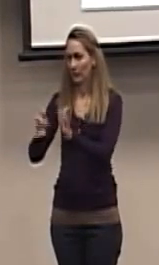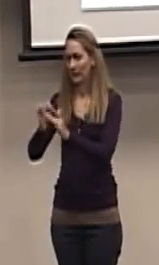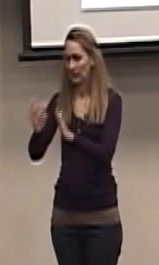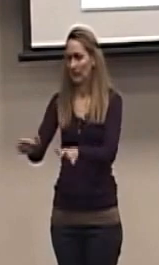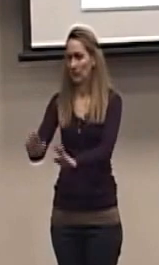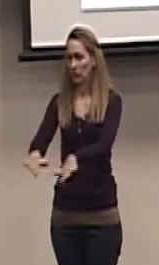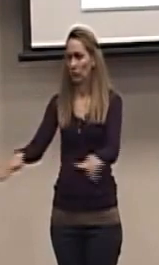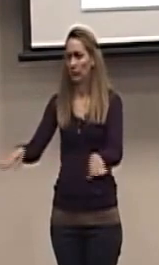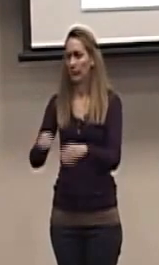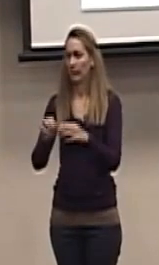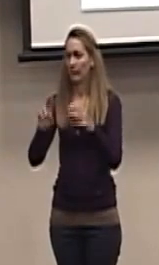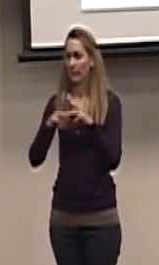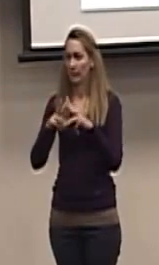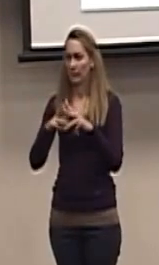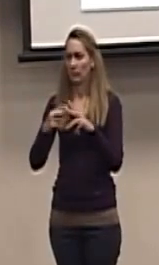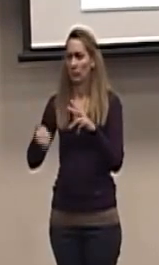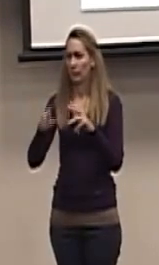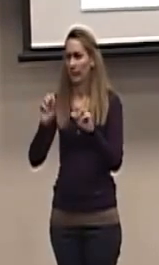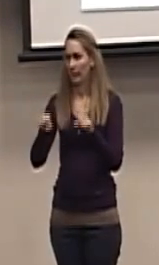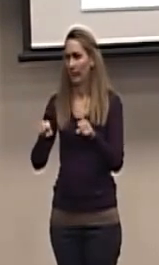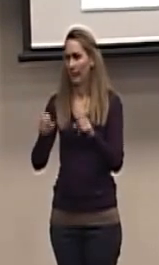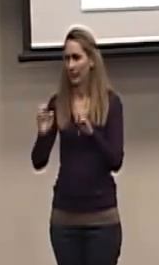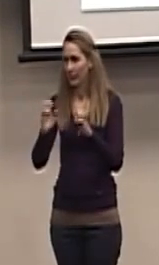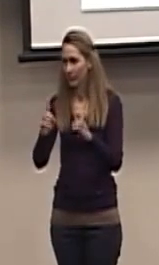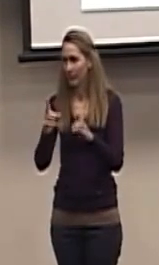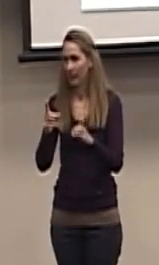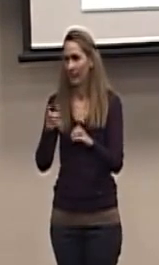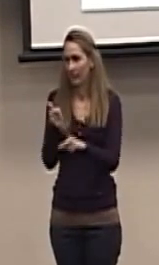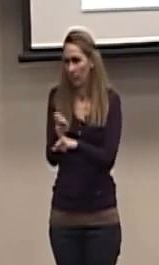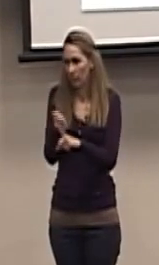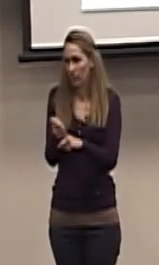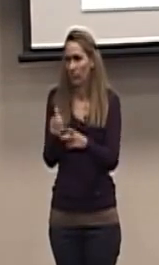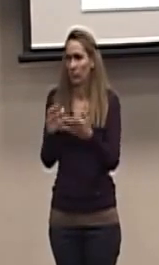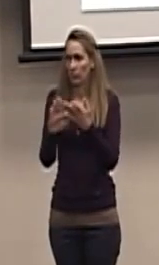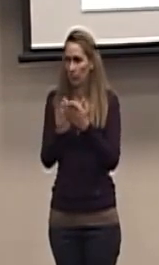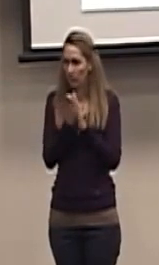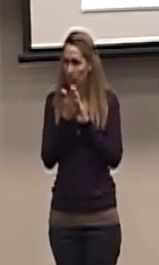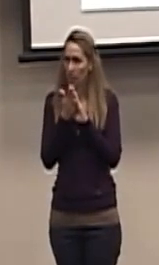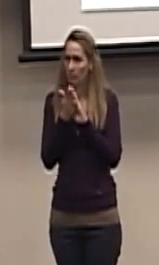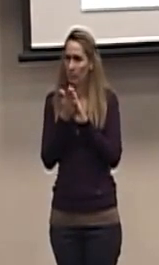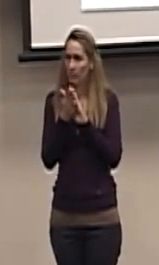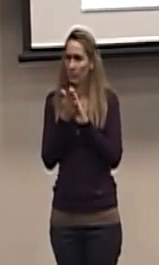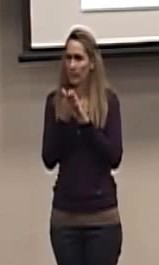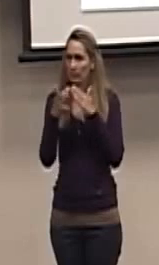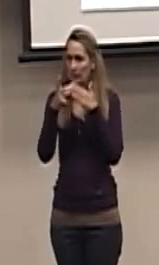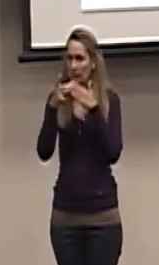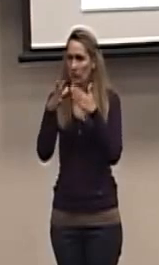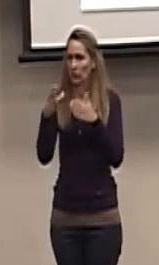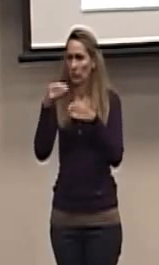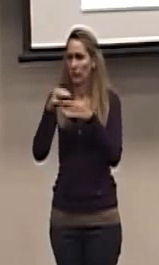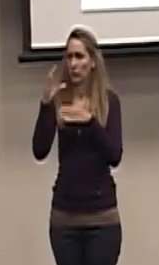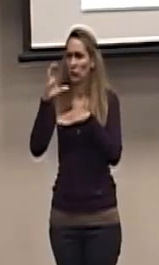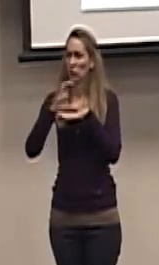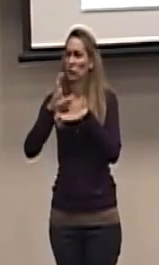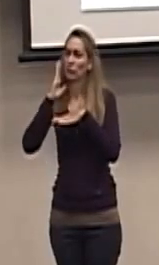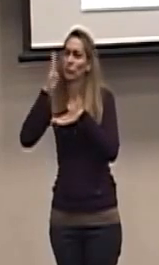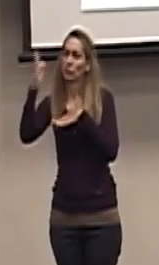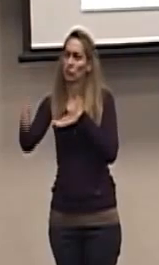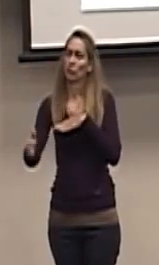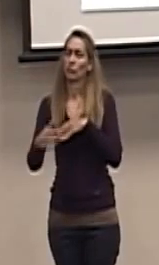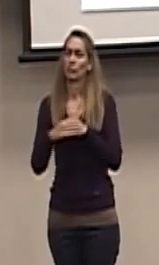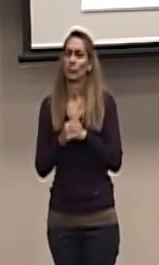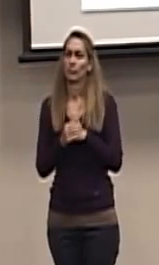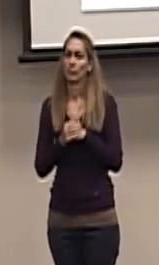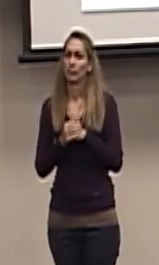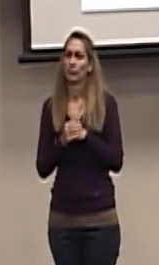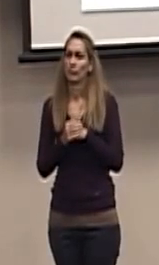can also develop themselves to become the backbone of the church for the future. And the last one